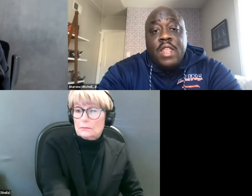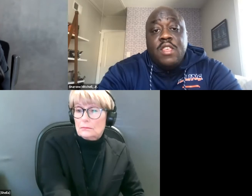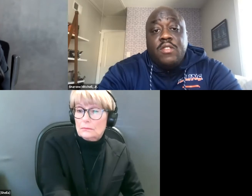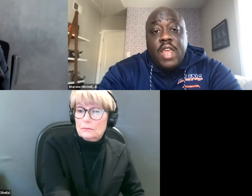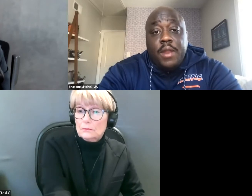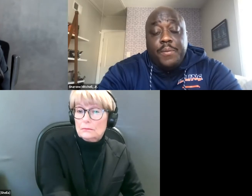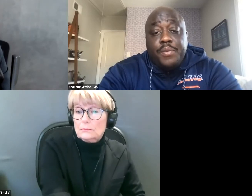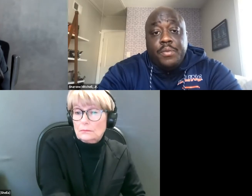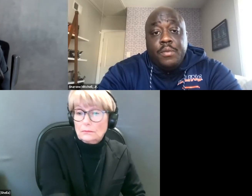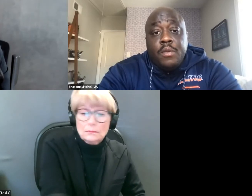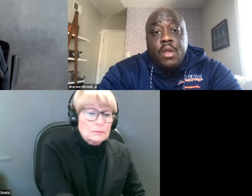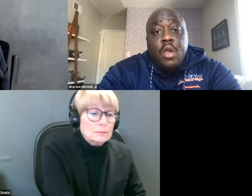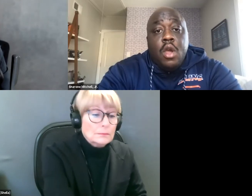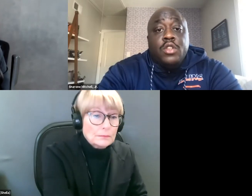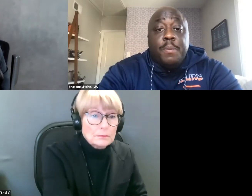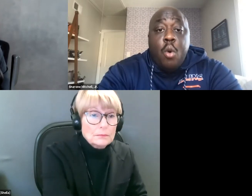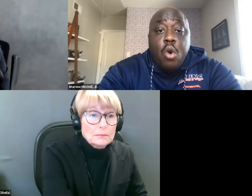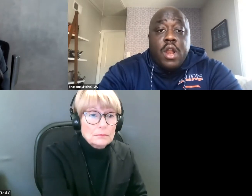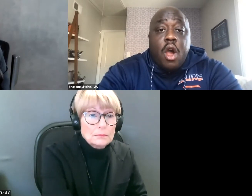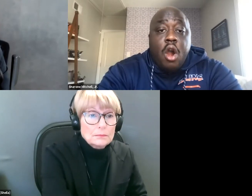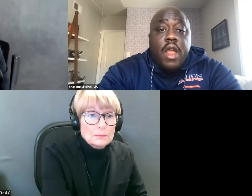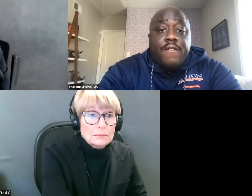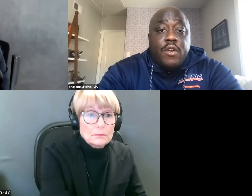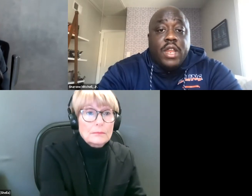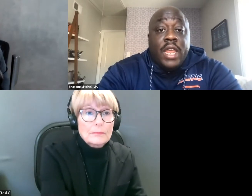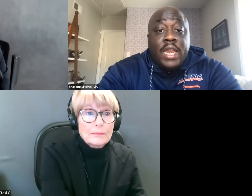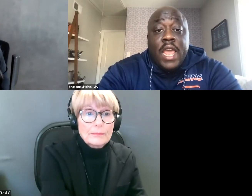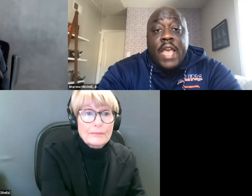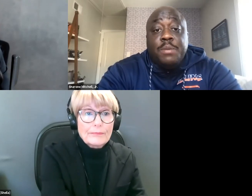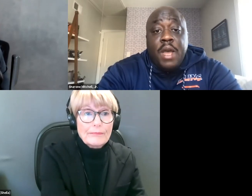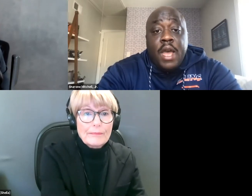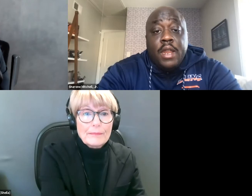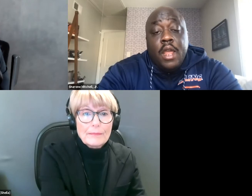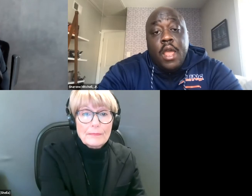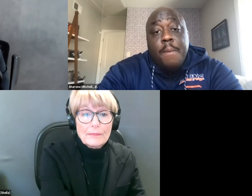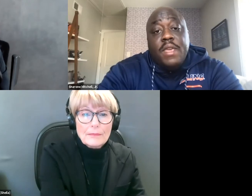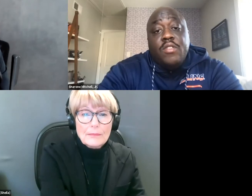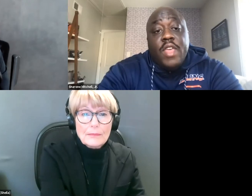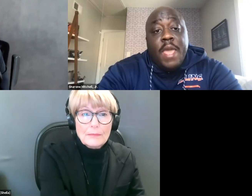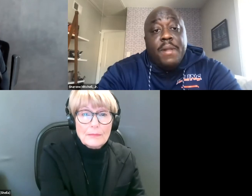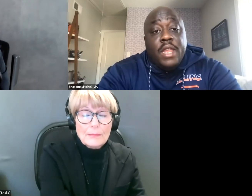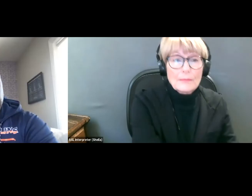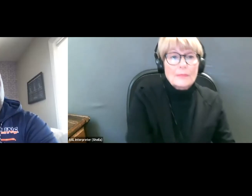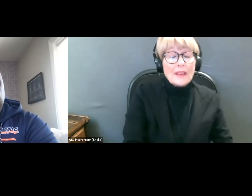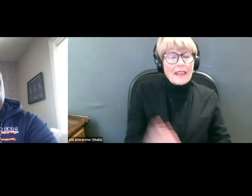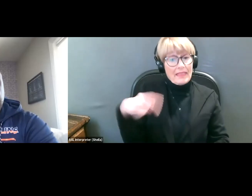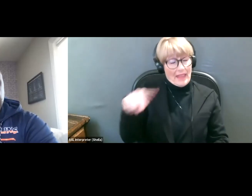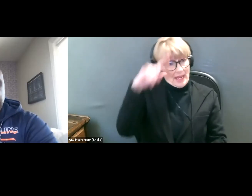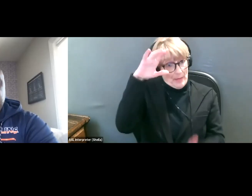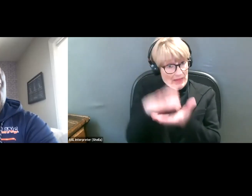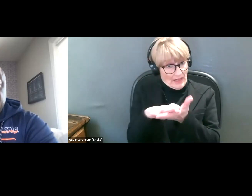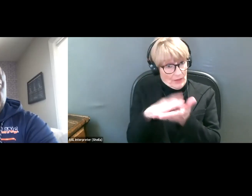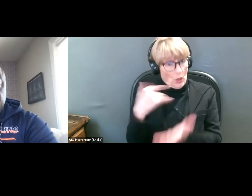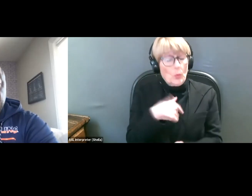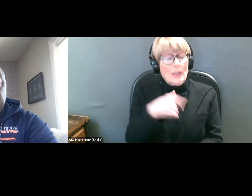groups in this state supported our effort to end cash bond because they believe that we should be